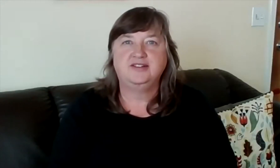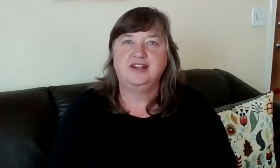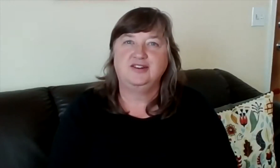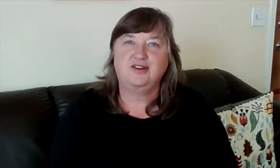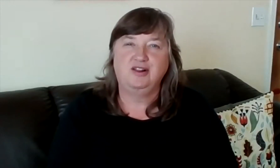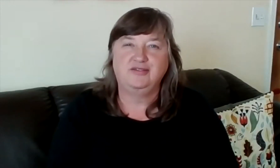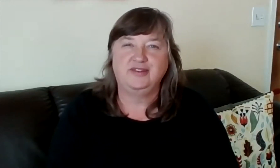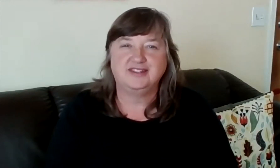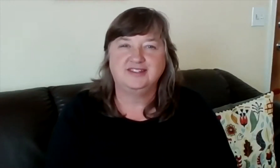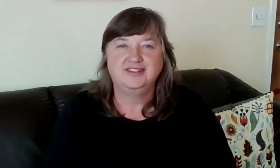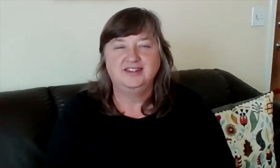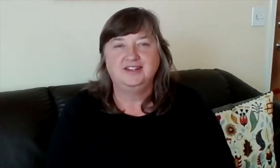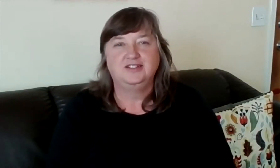understand all of it. So